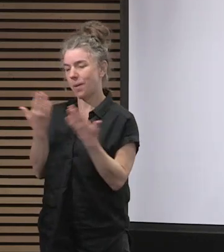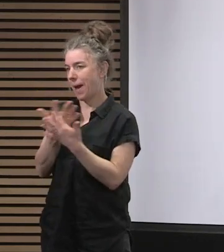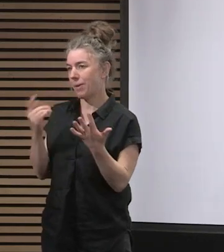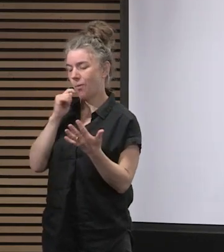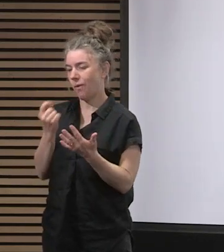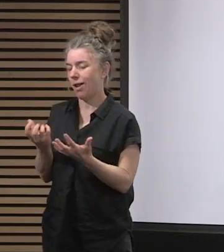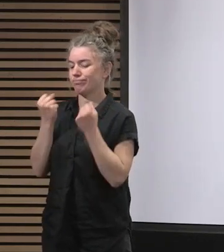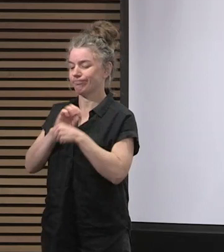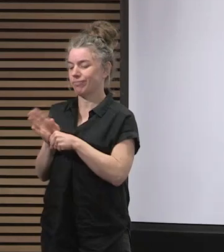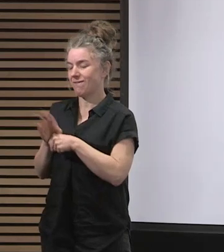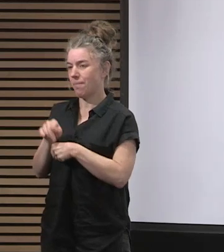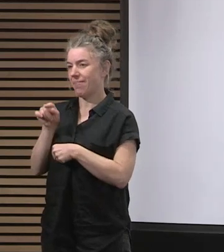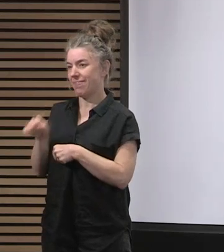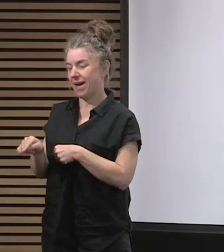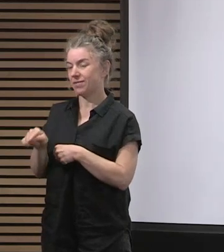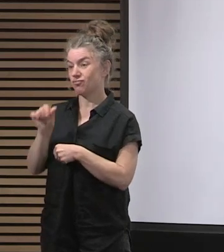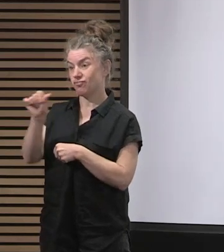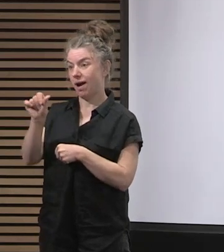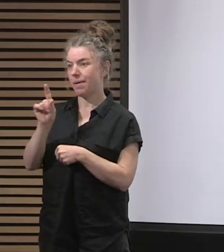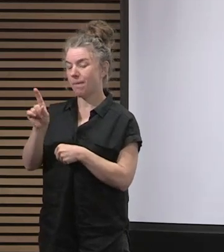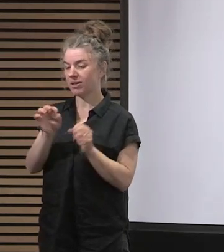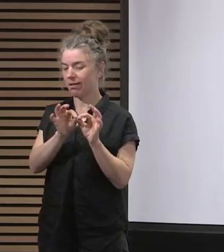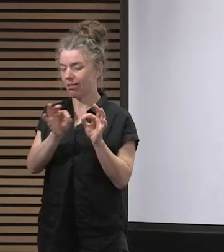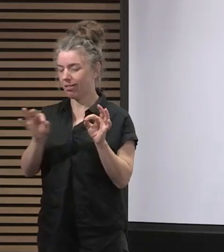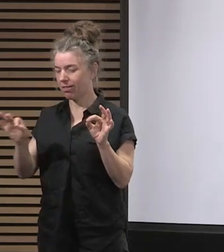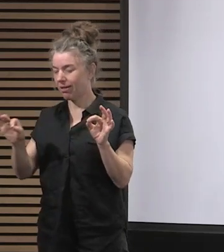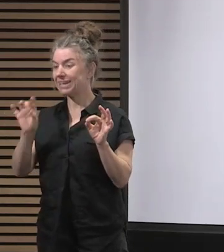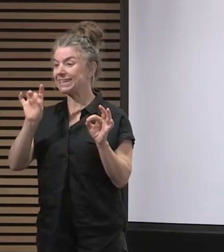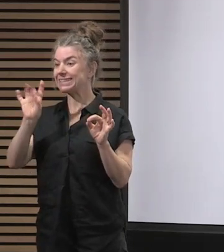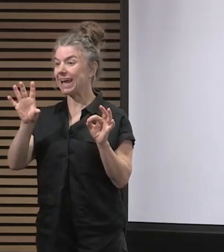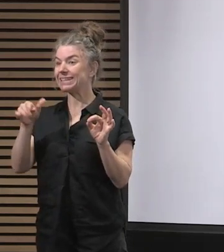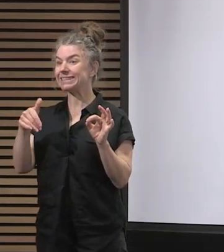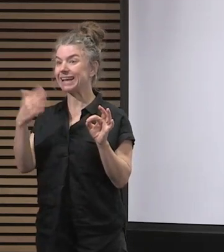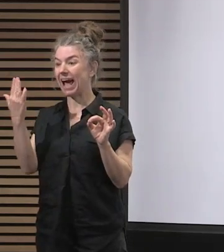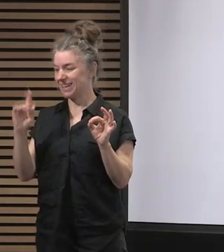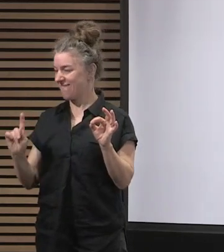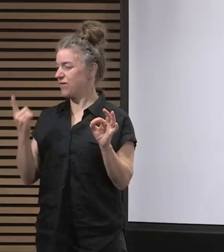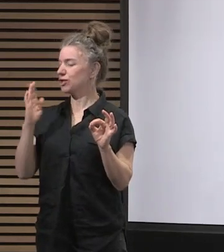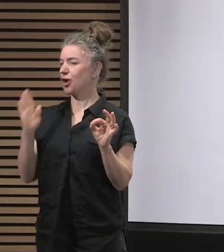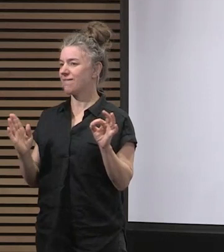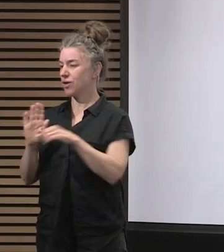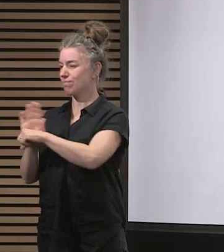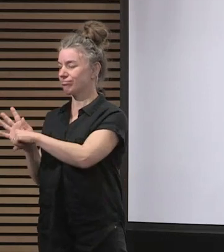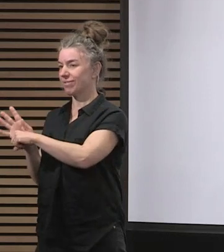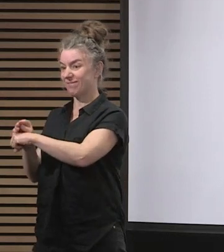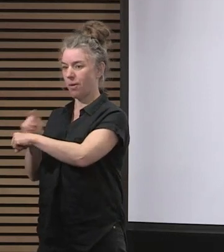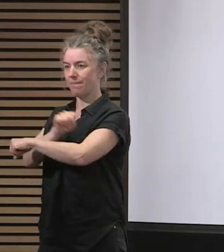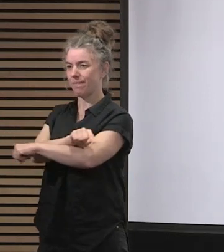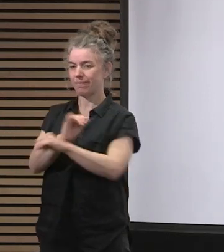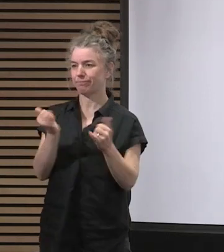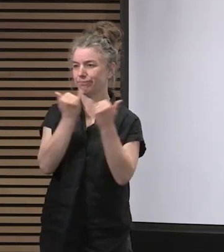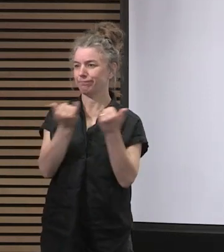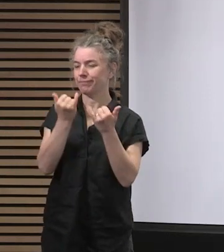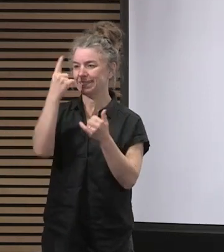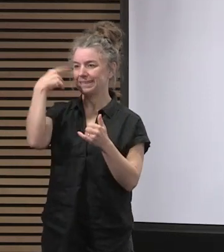was quite a period of time for the index case, the first case, to have a number of close contacts. So